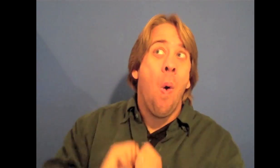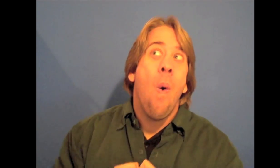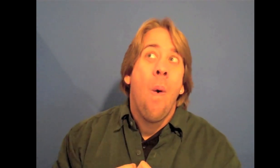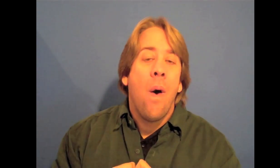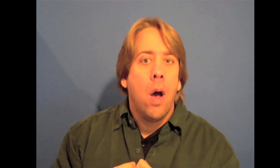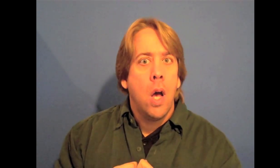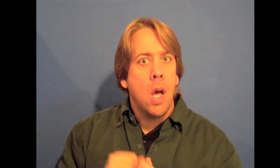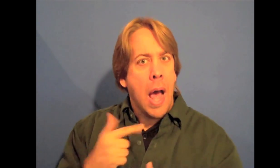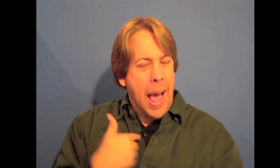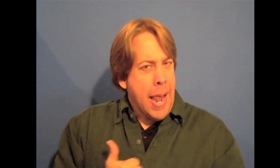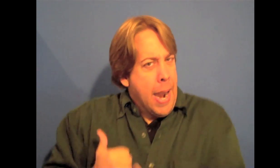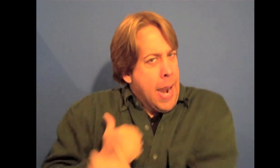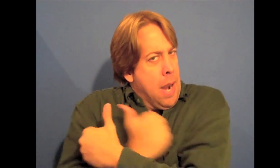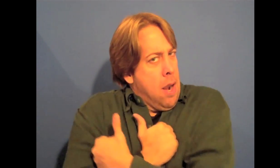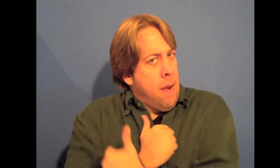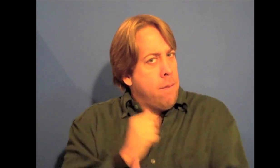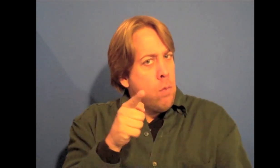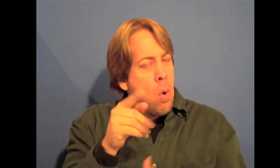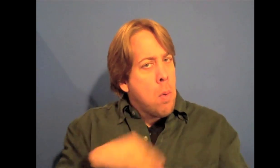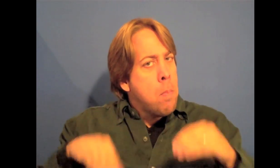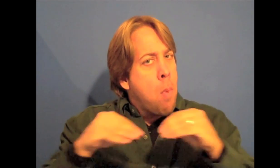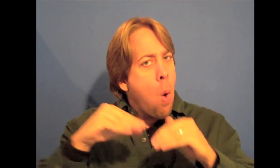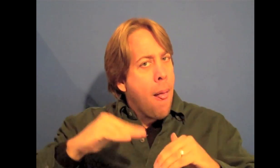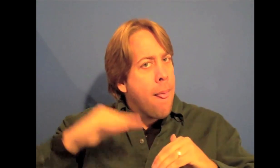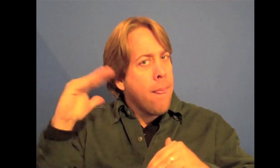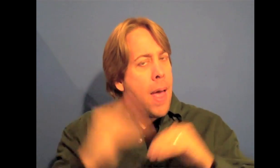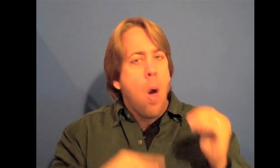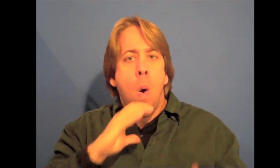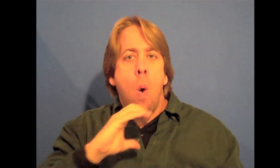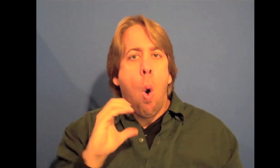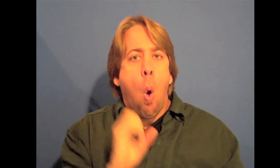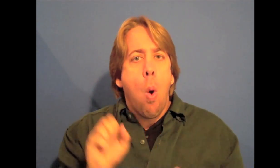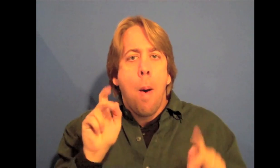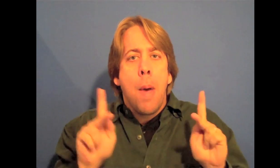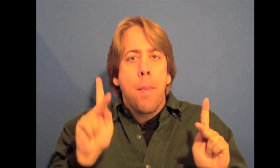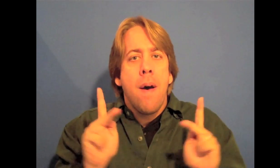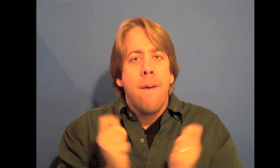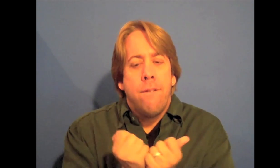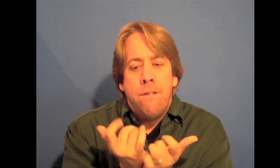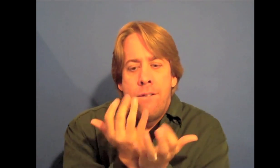More than the elder loves his stories.